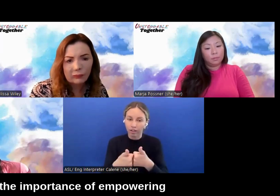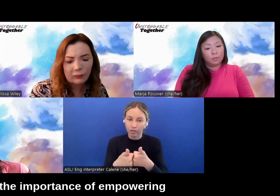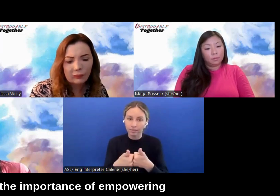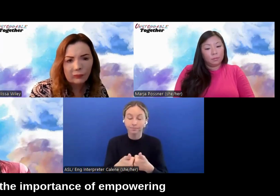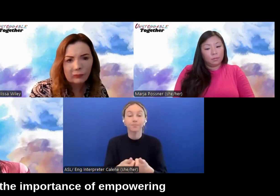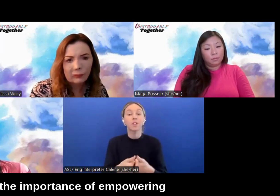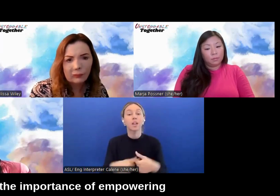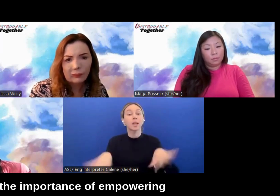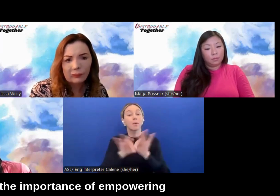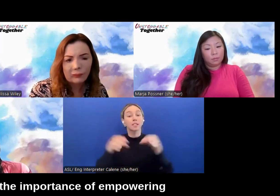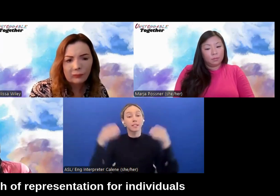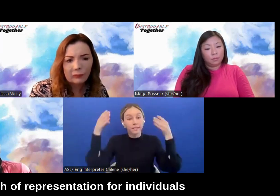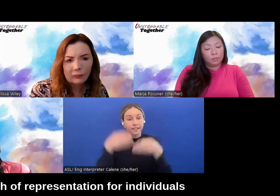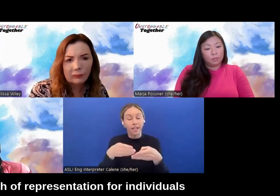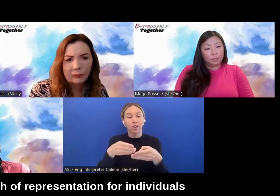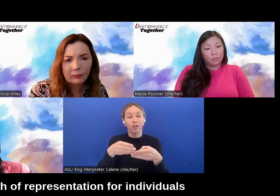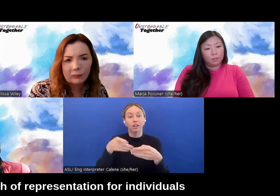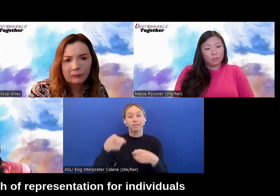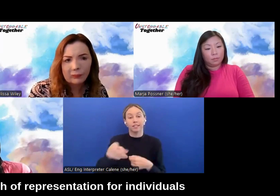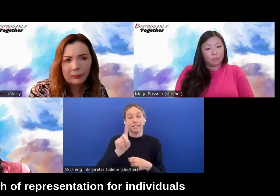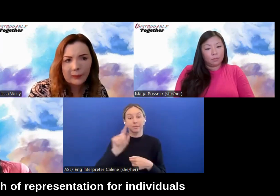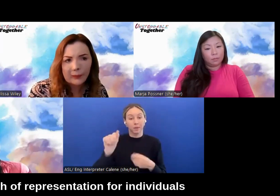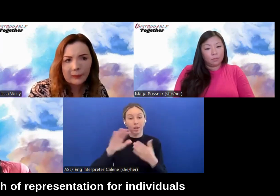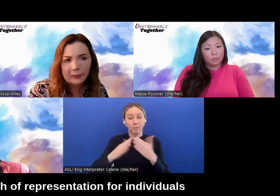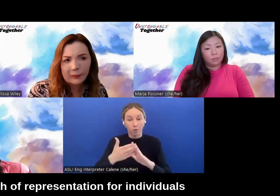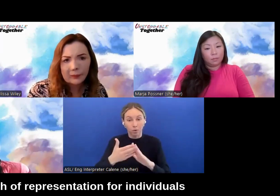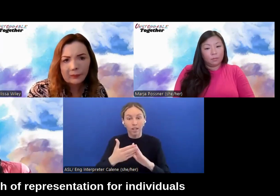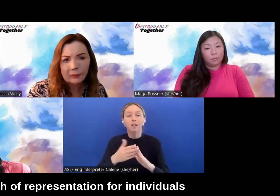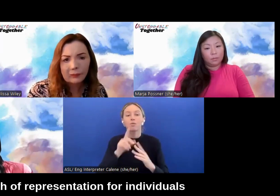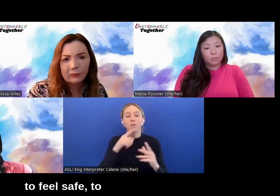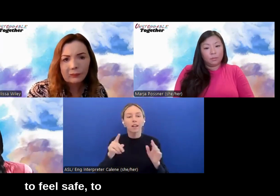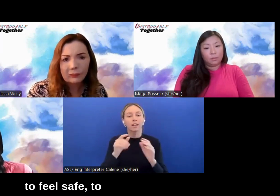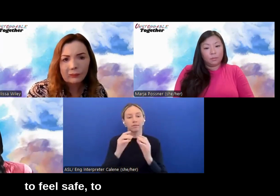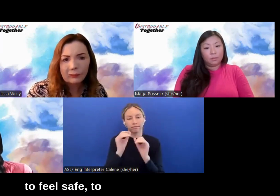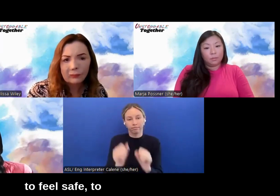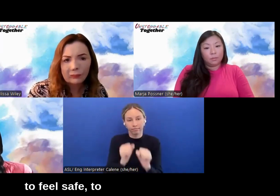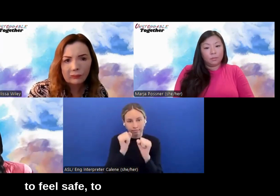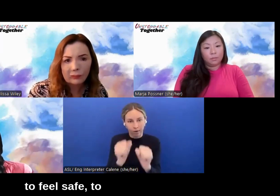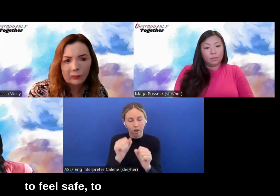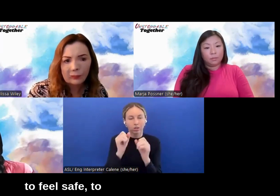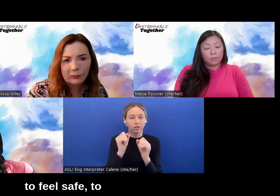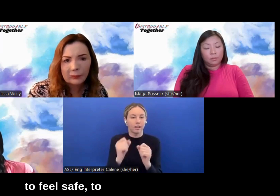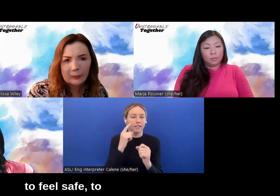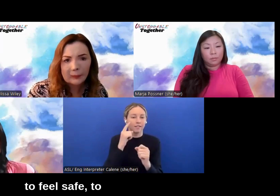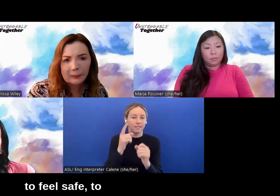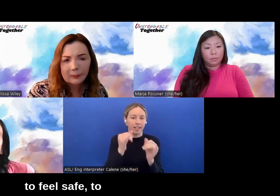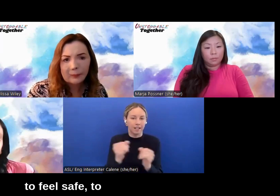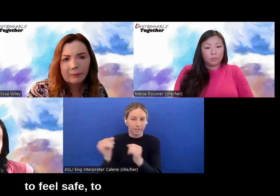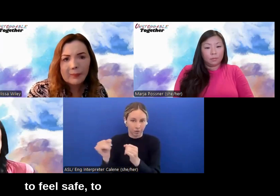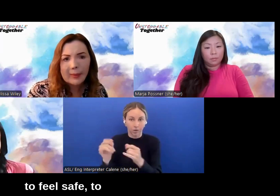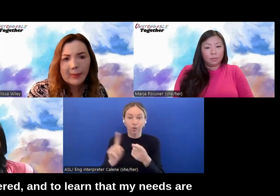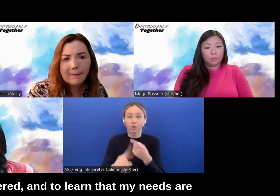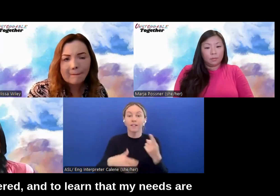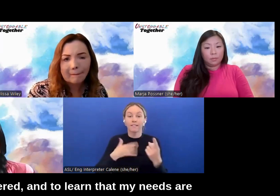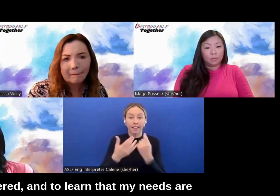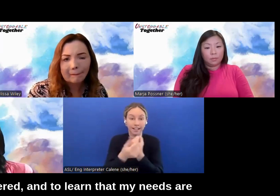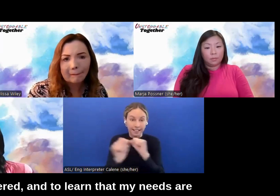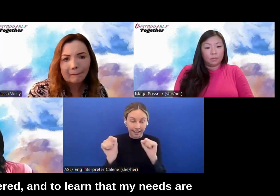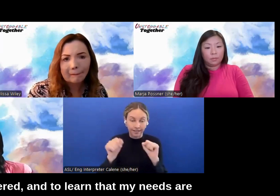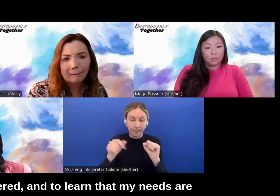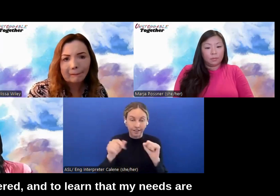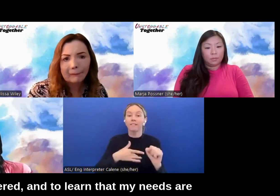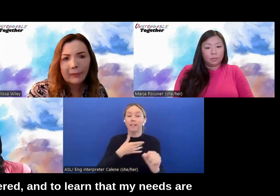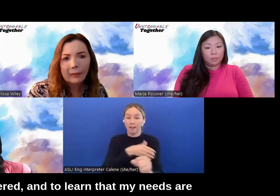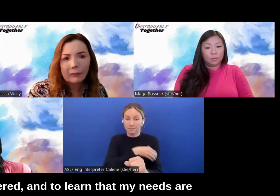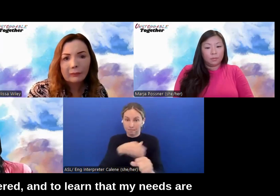the importance of empowering the strength of representation for individuals to feel safe, to feel